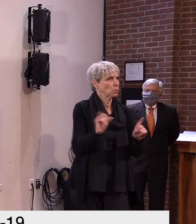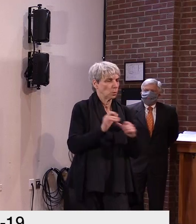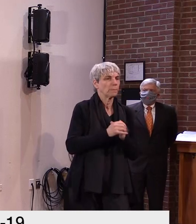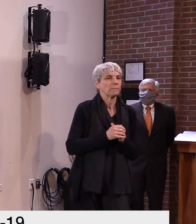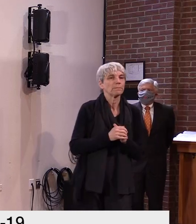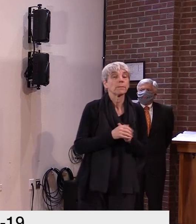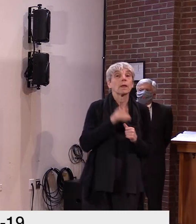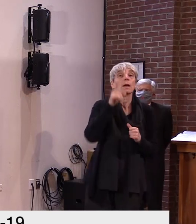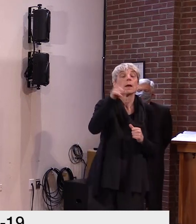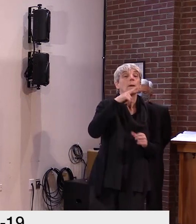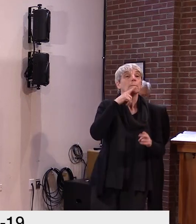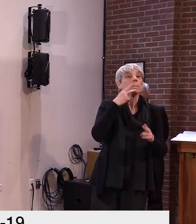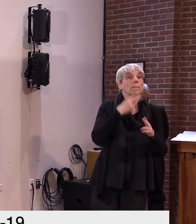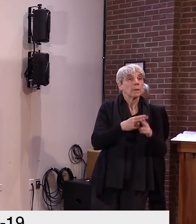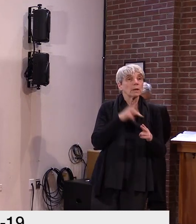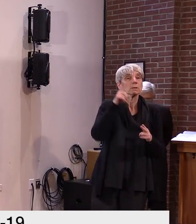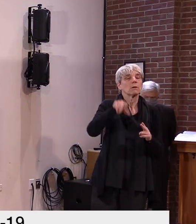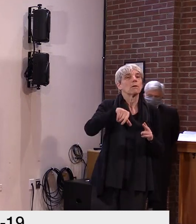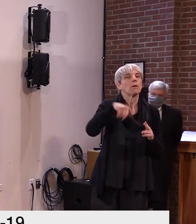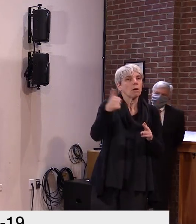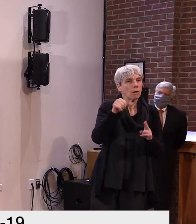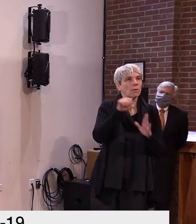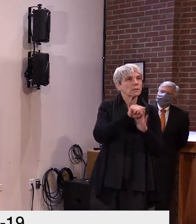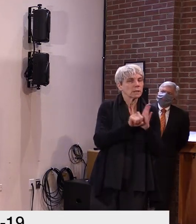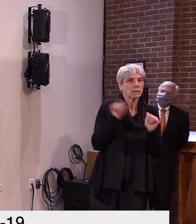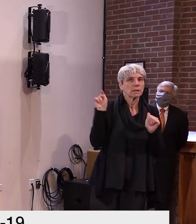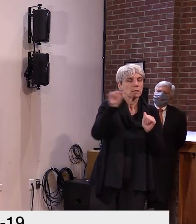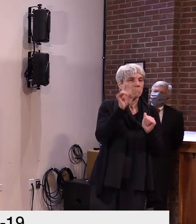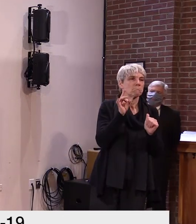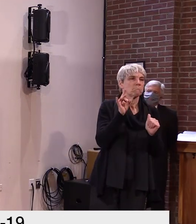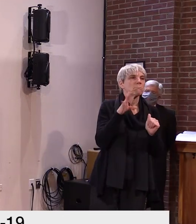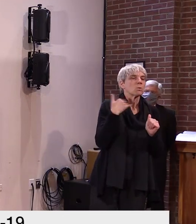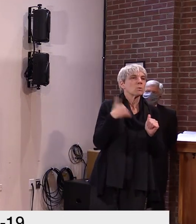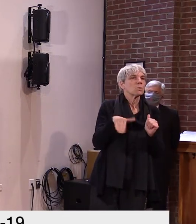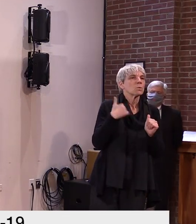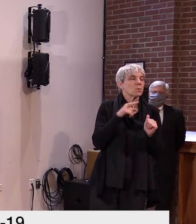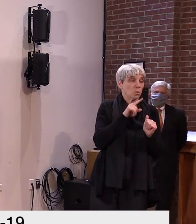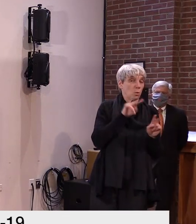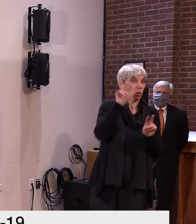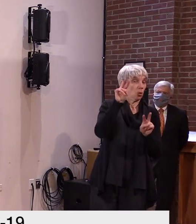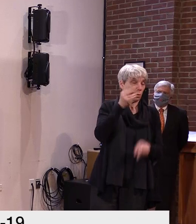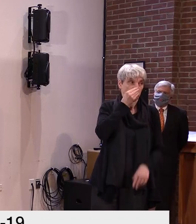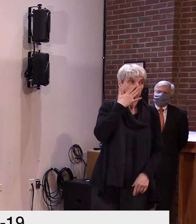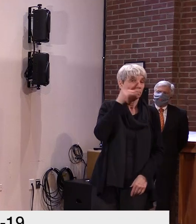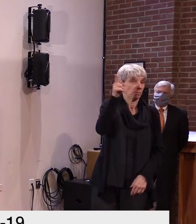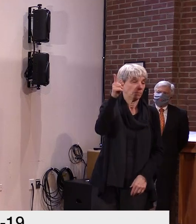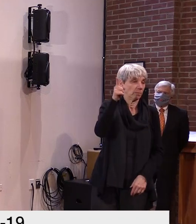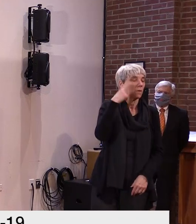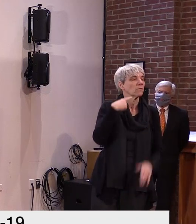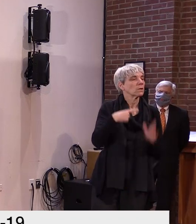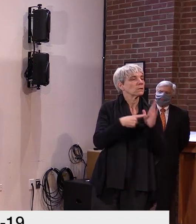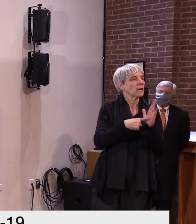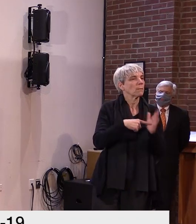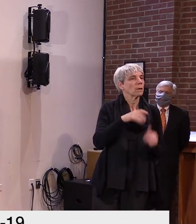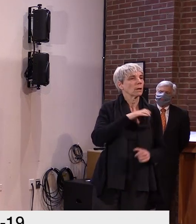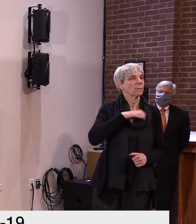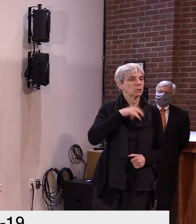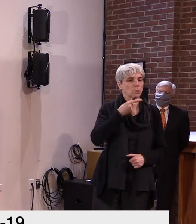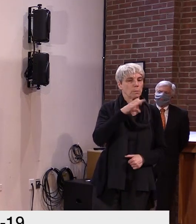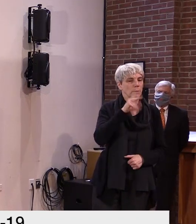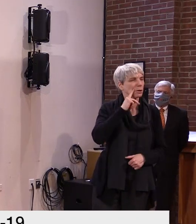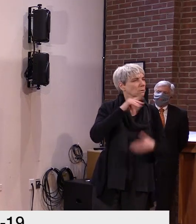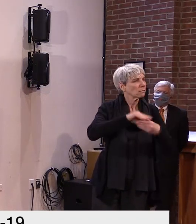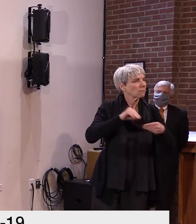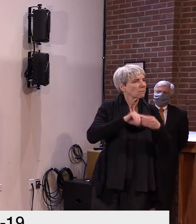seeing increases in cases, specifically some of the states Commissioner Pichek talked about. One of the main concerns